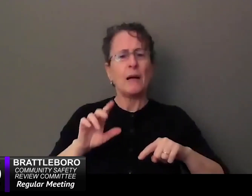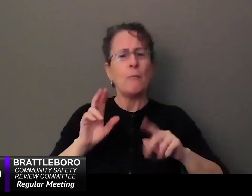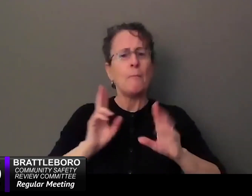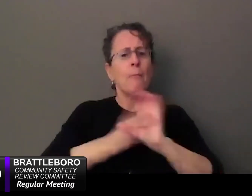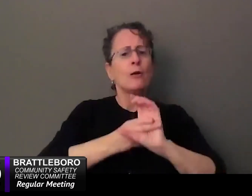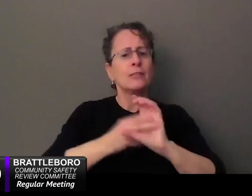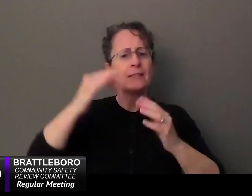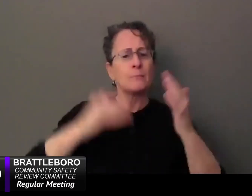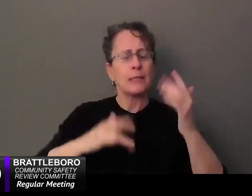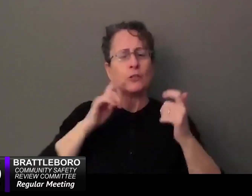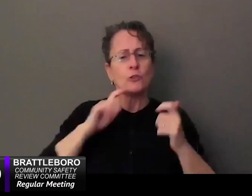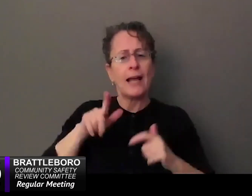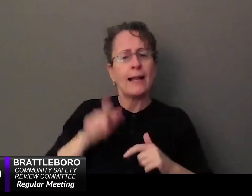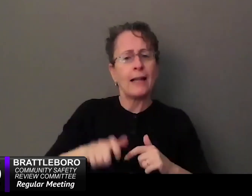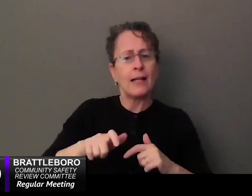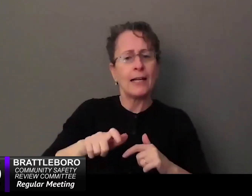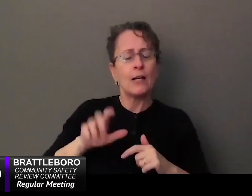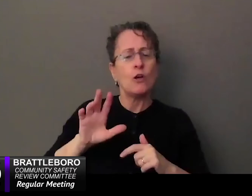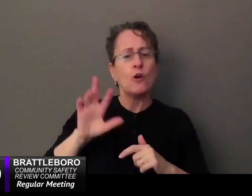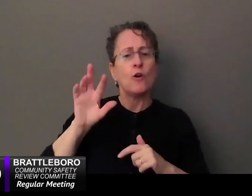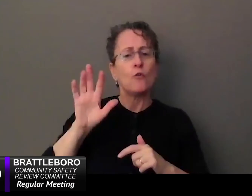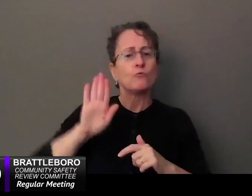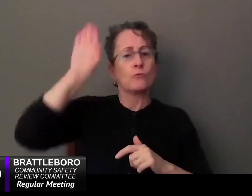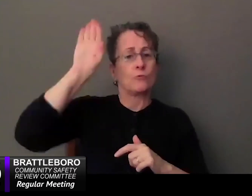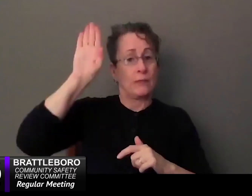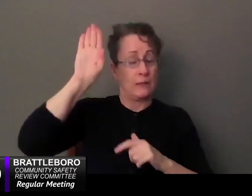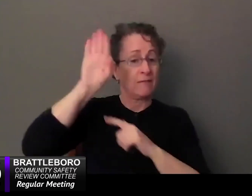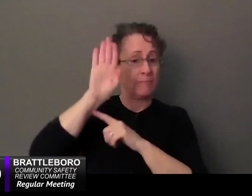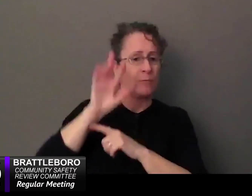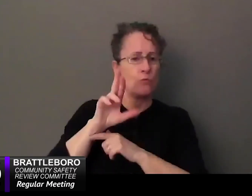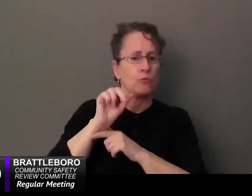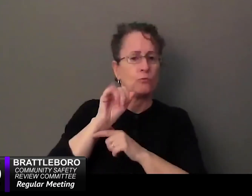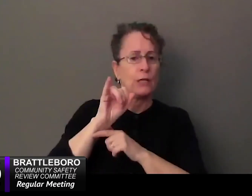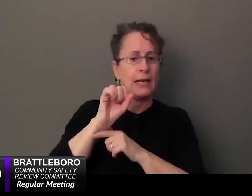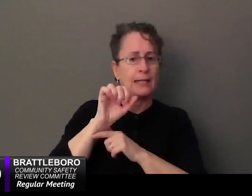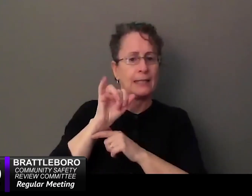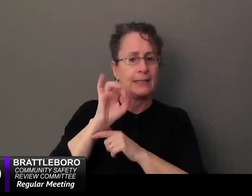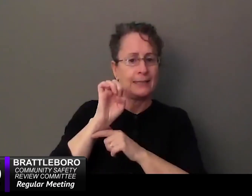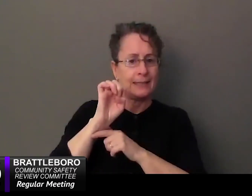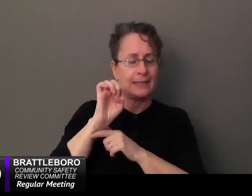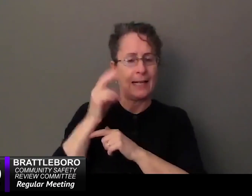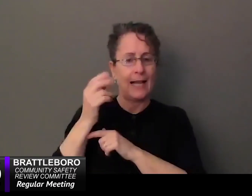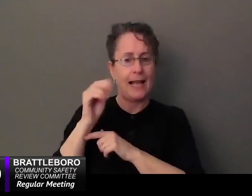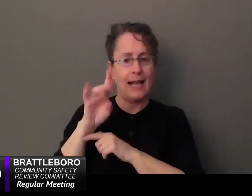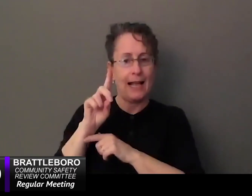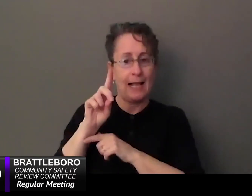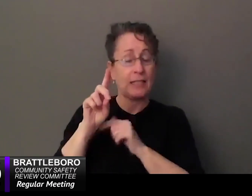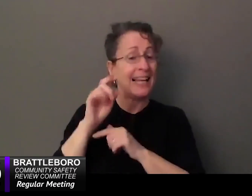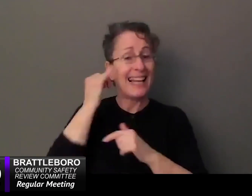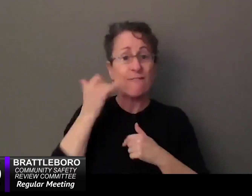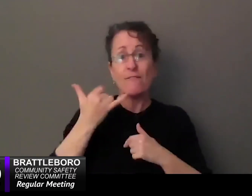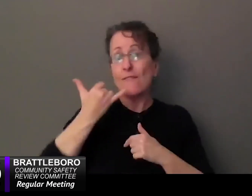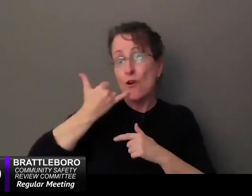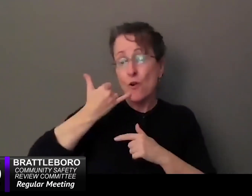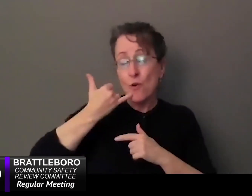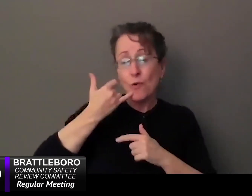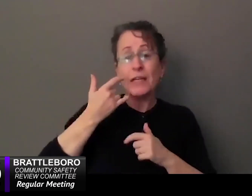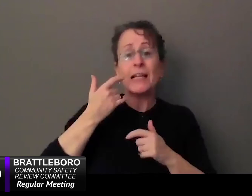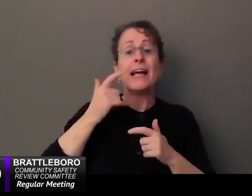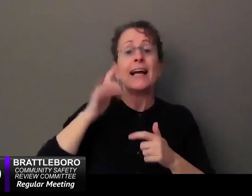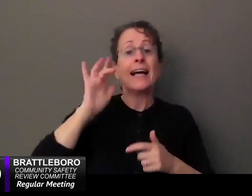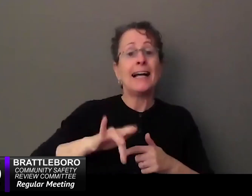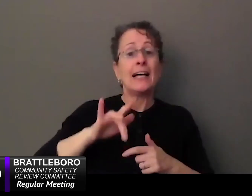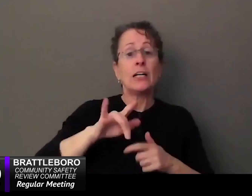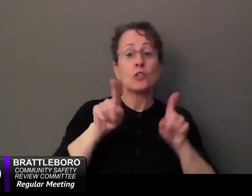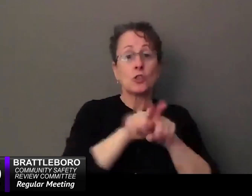that as a little button. For folks on the phone, you can raise your hand by pressing *9. Folks on